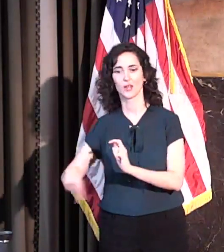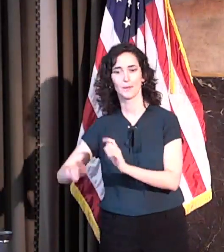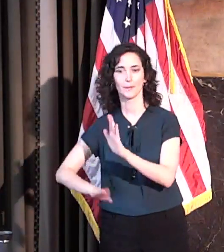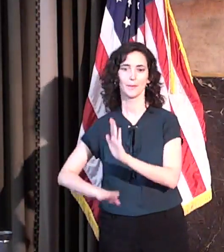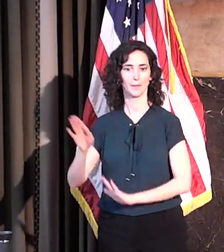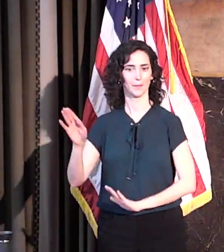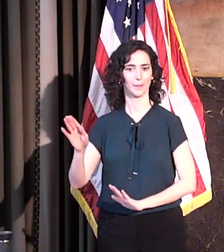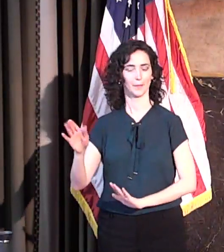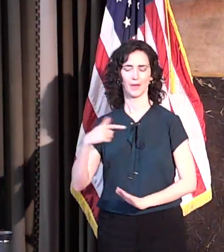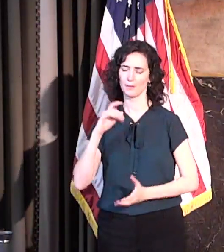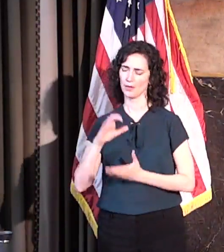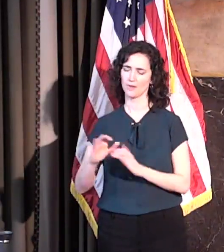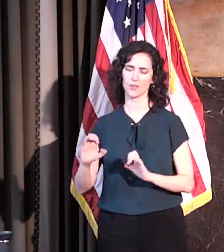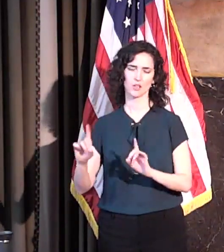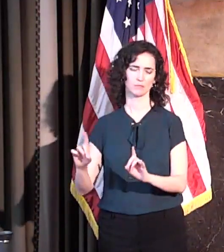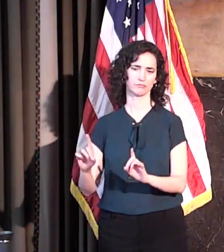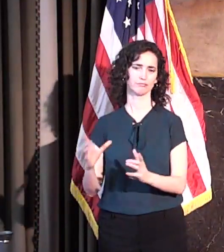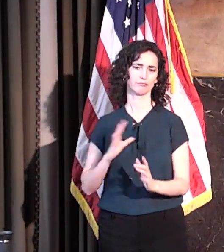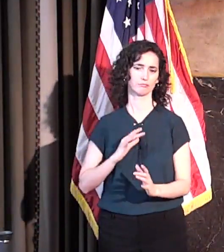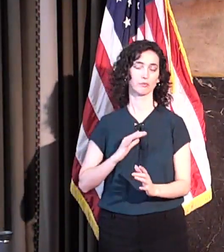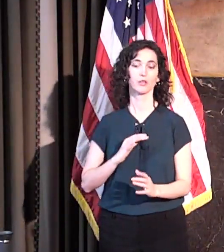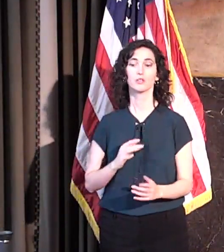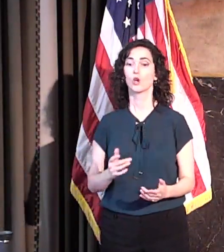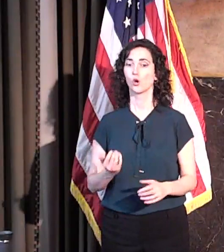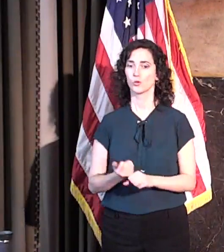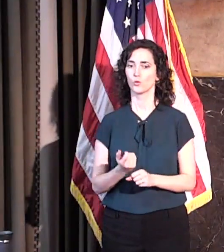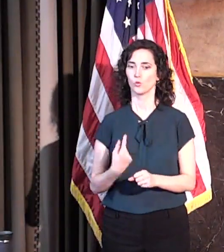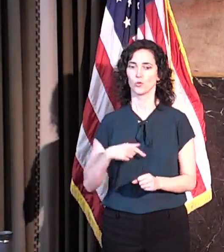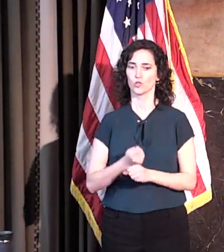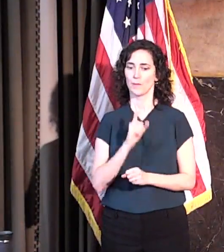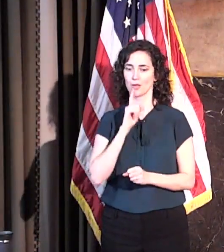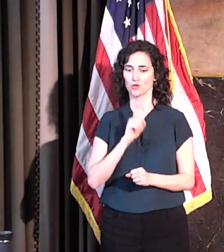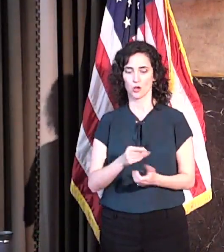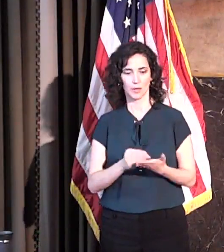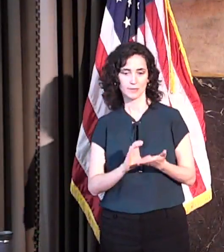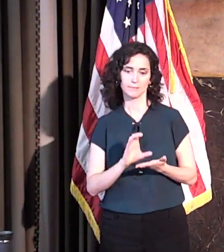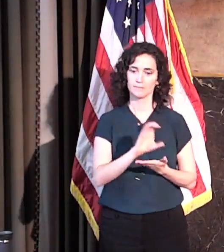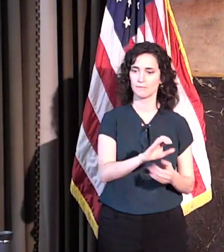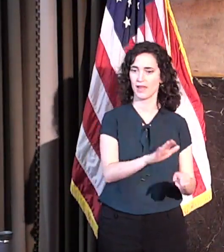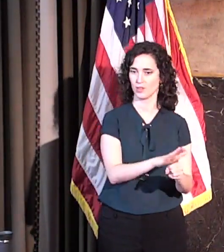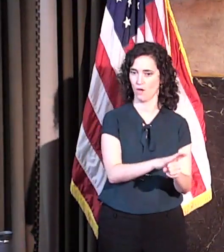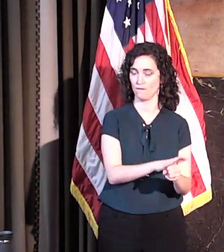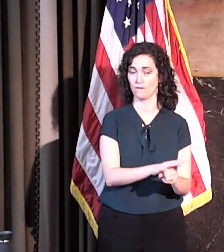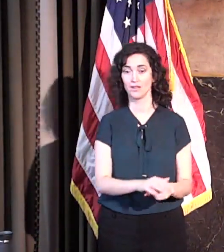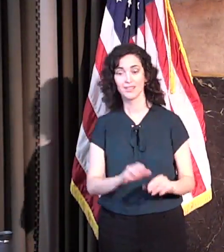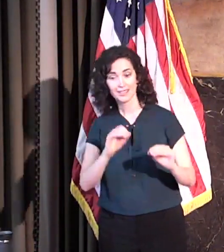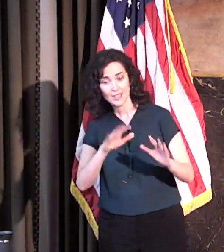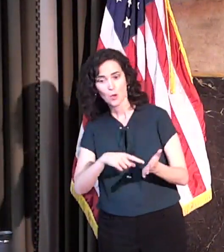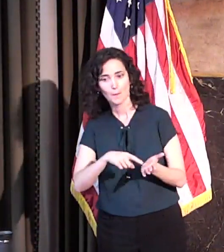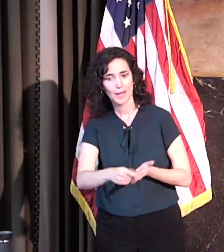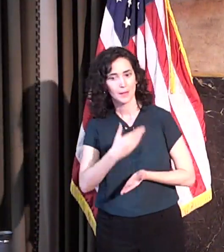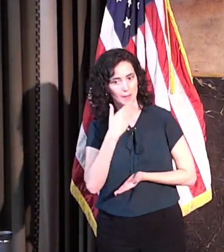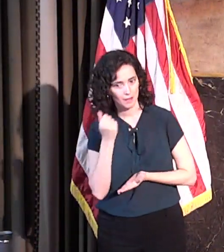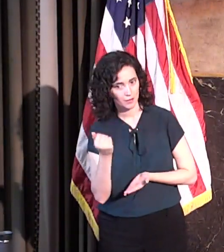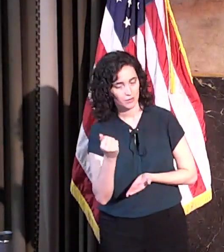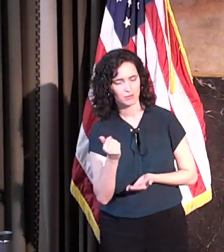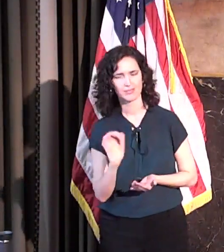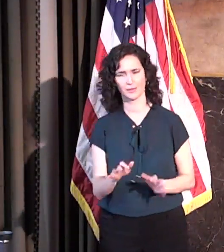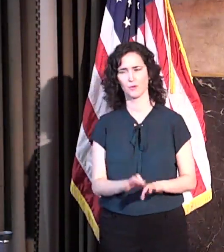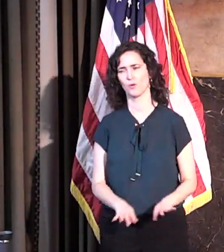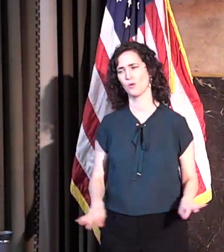to make sure that we have stable funding there and pay our teachers better and so forth, incredibly